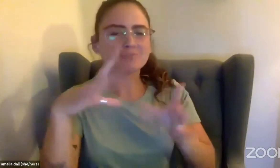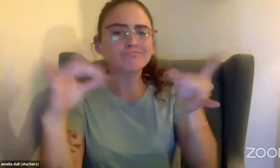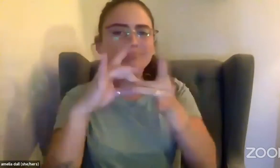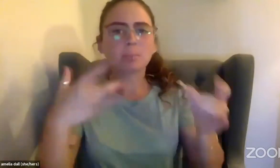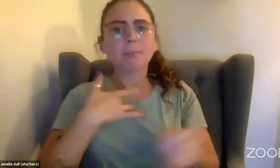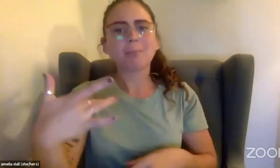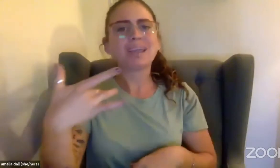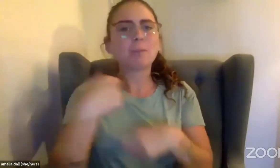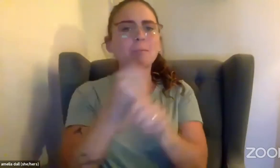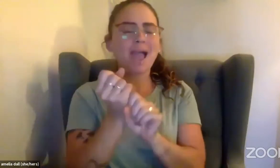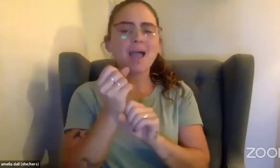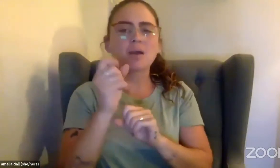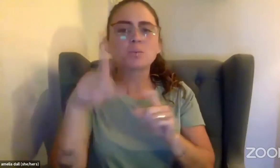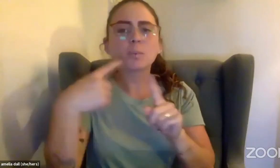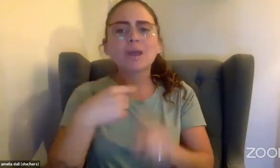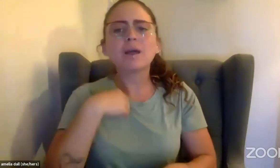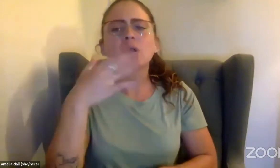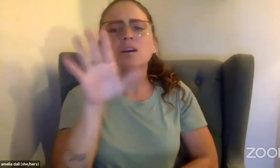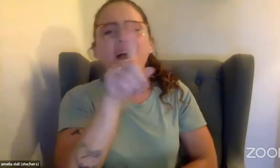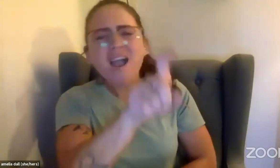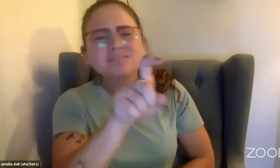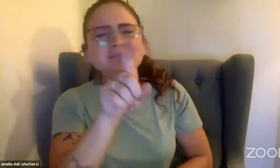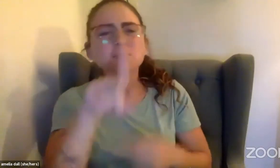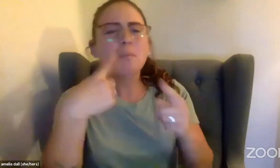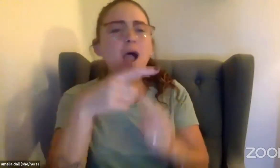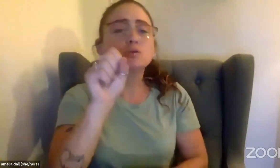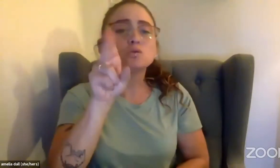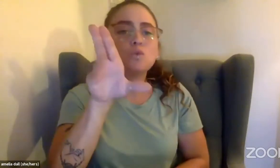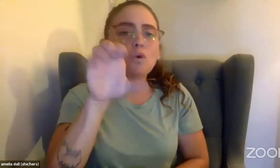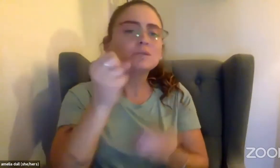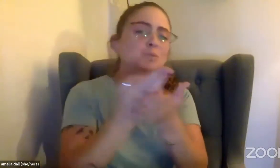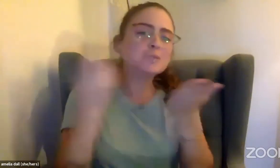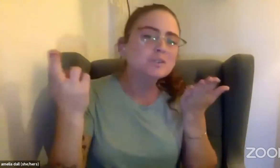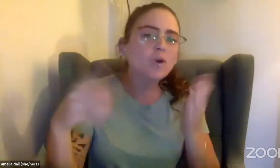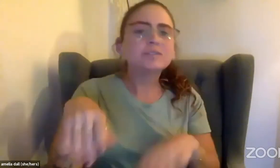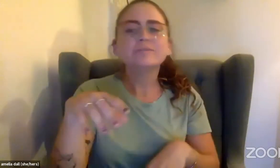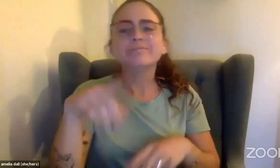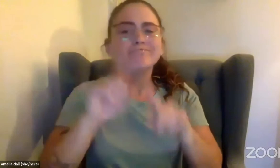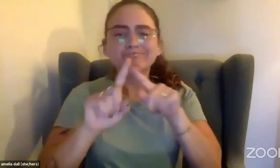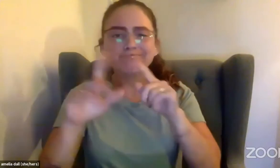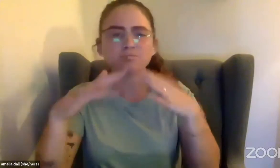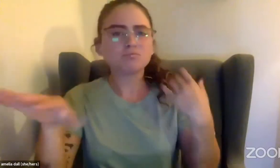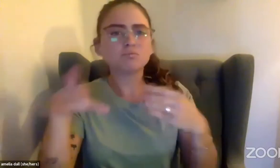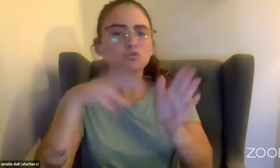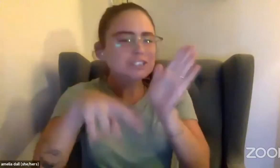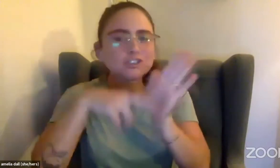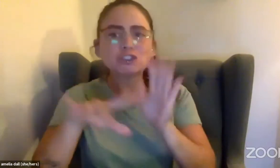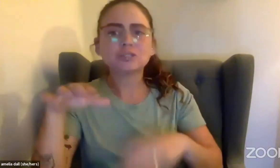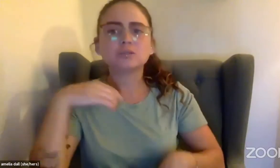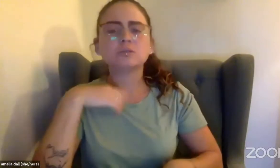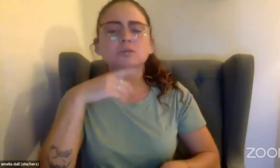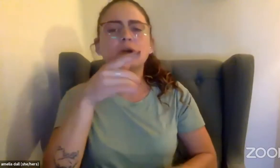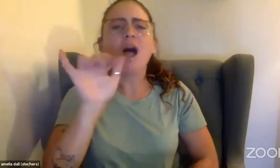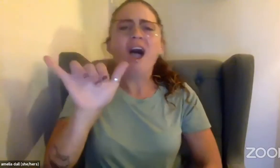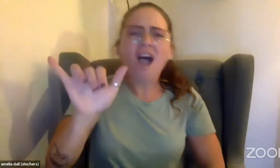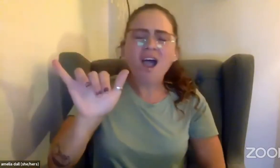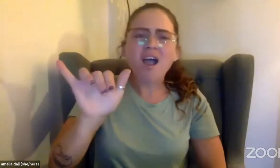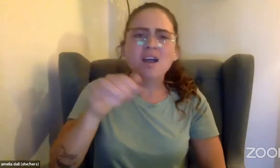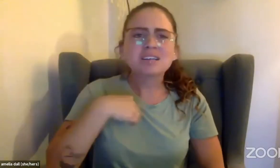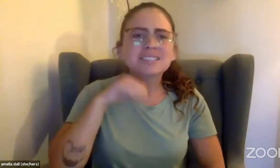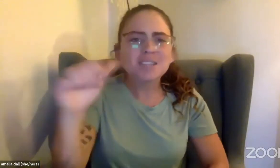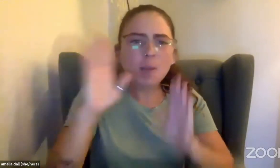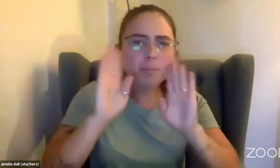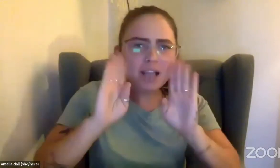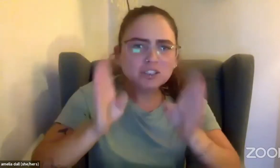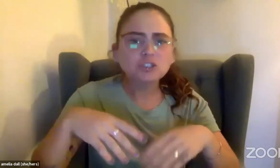mean, for example, you can get, I mean, when you ask for the